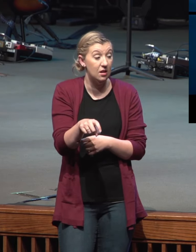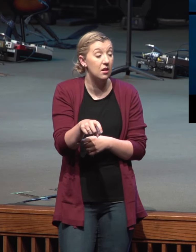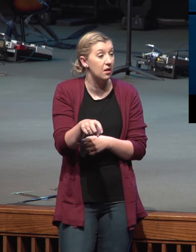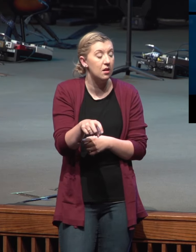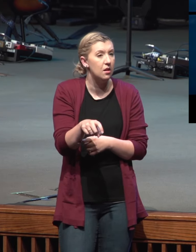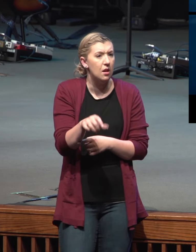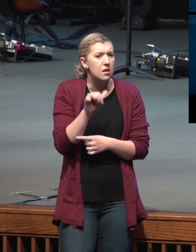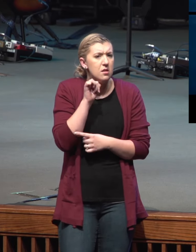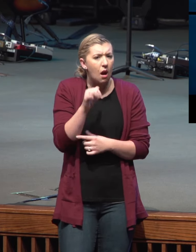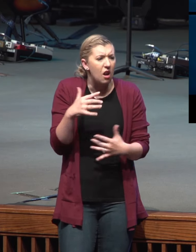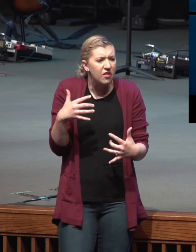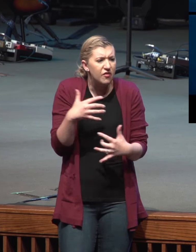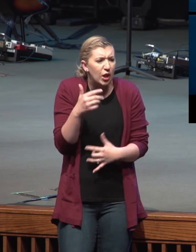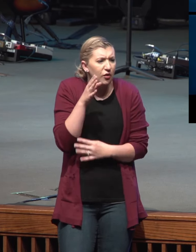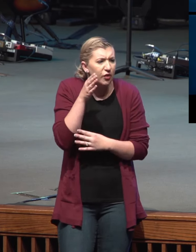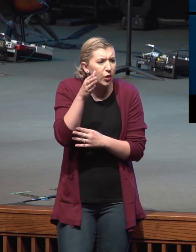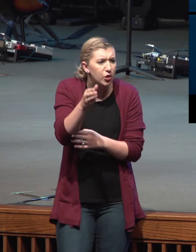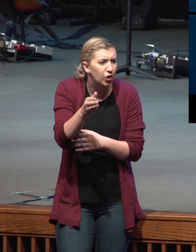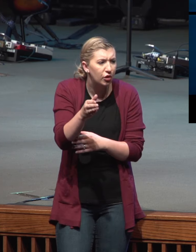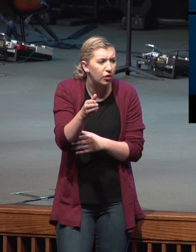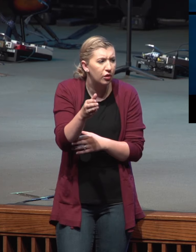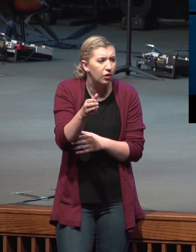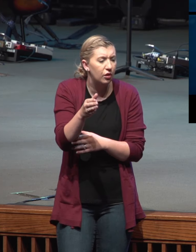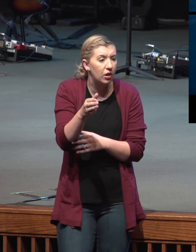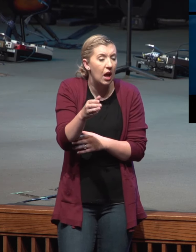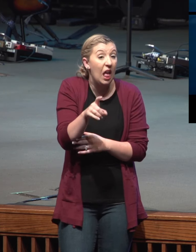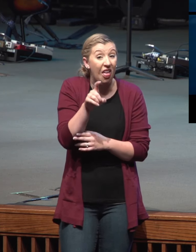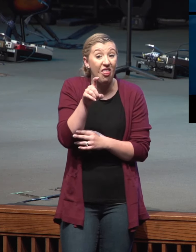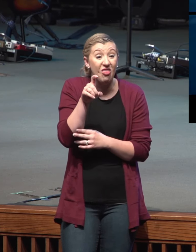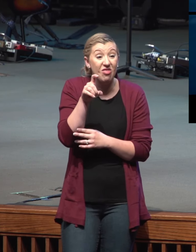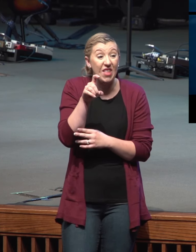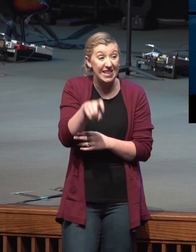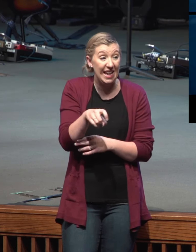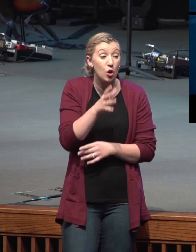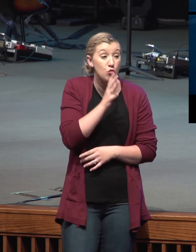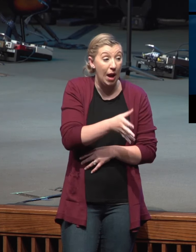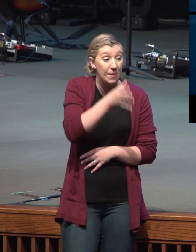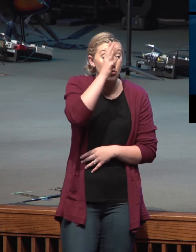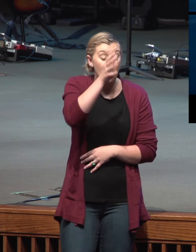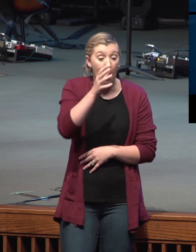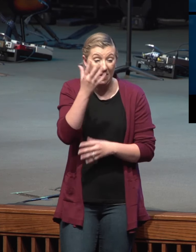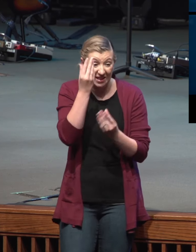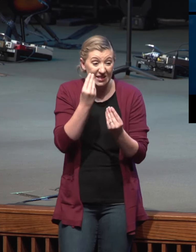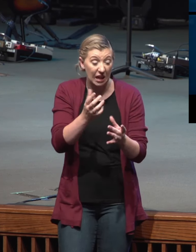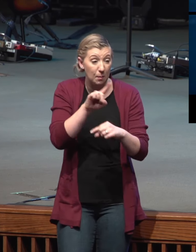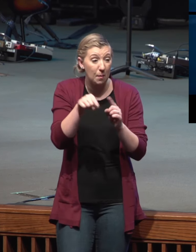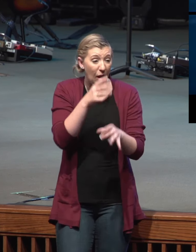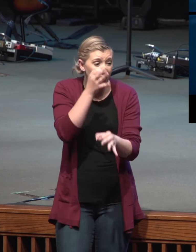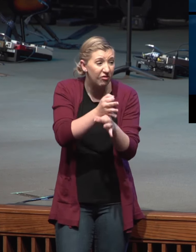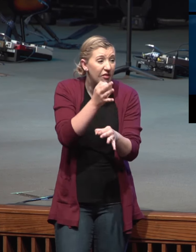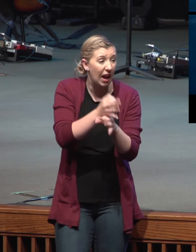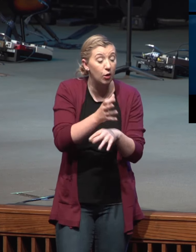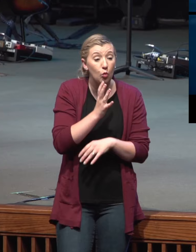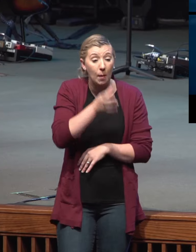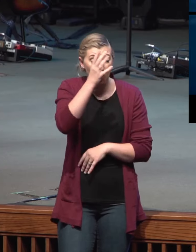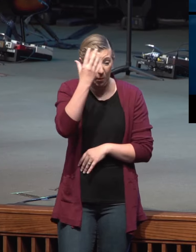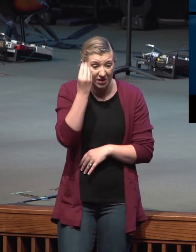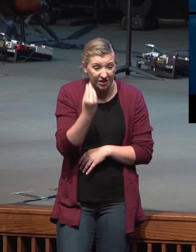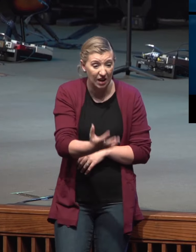is not fear of the future. They need grandma and grandpa speaking faith. They need grandma and grandma telling